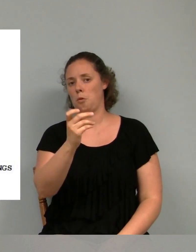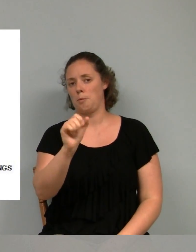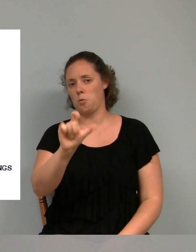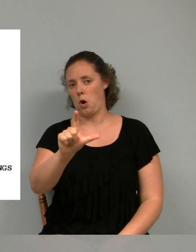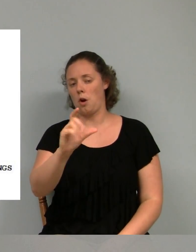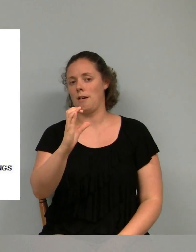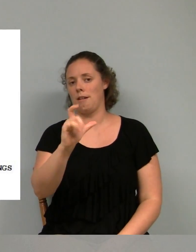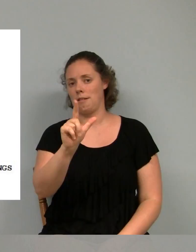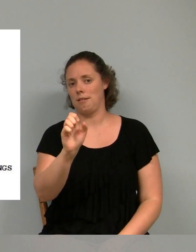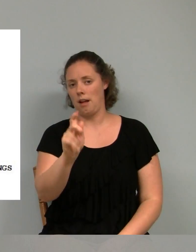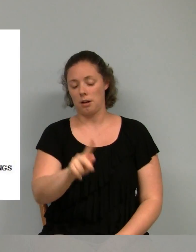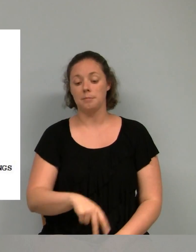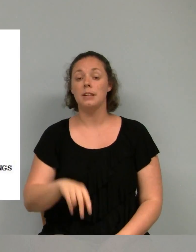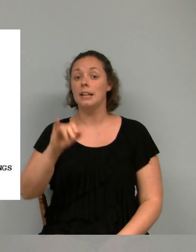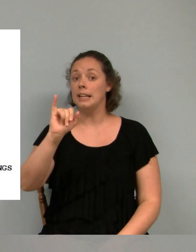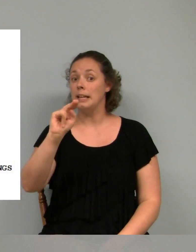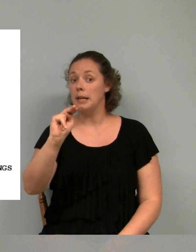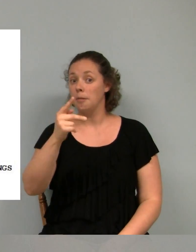Import